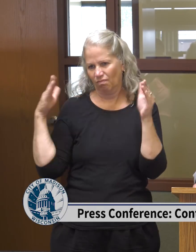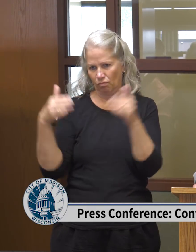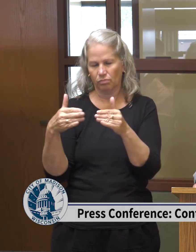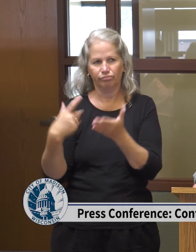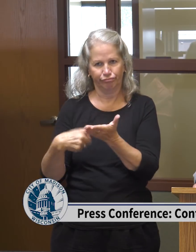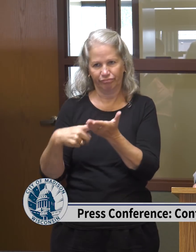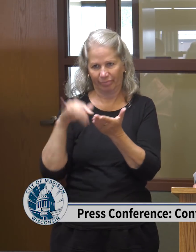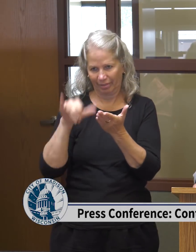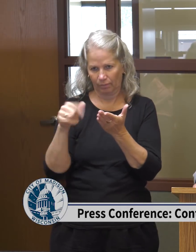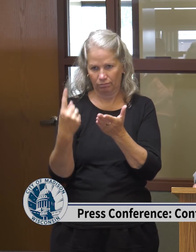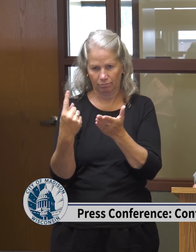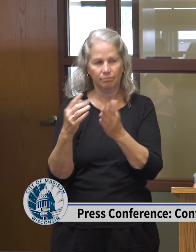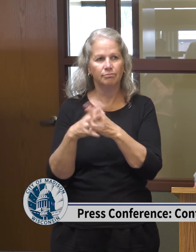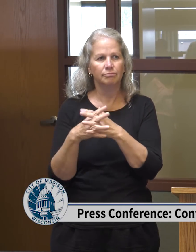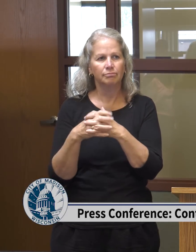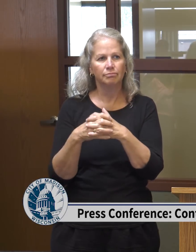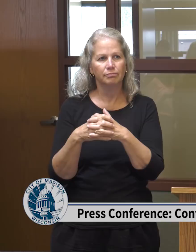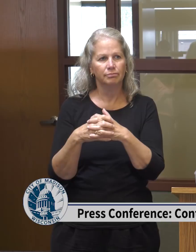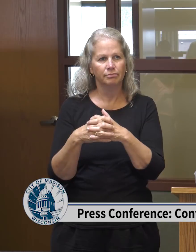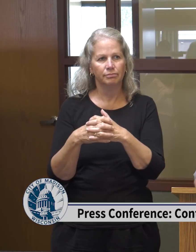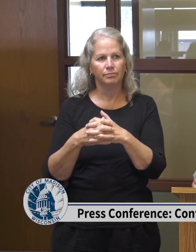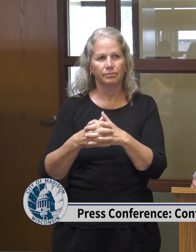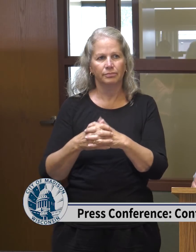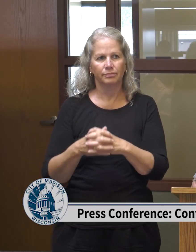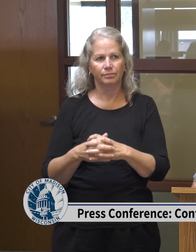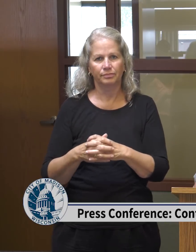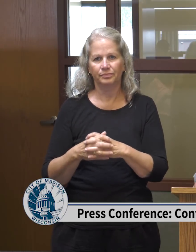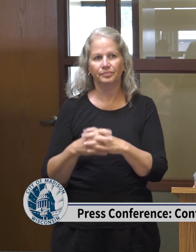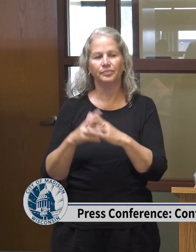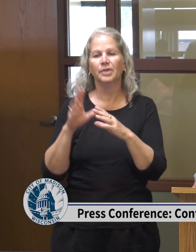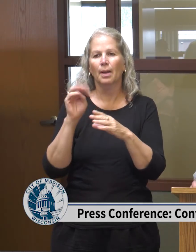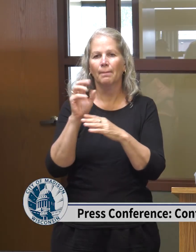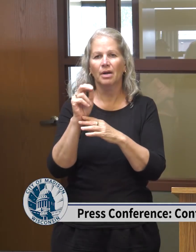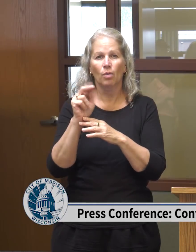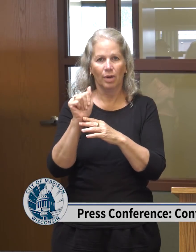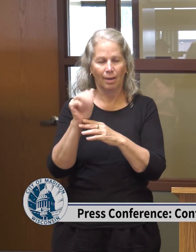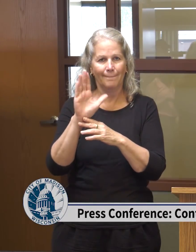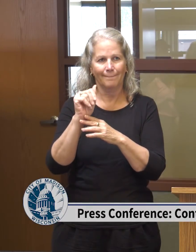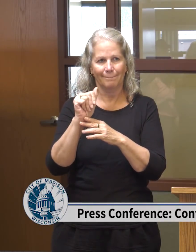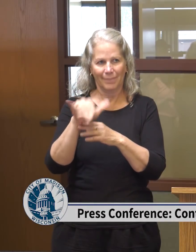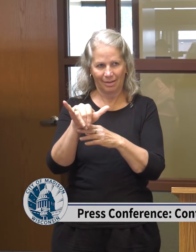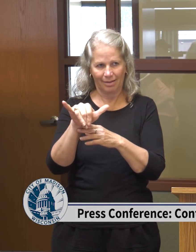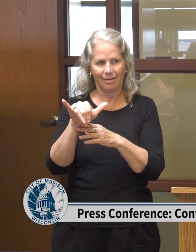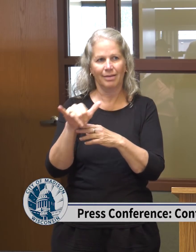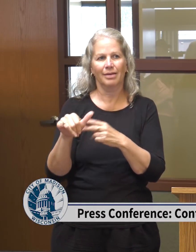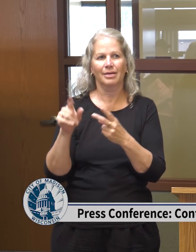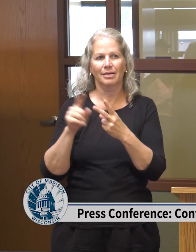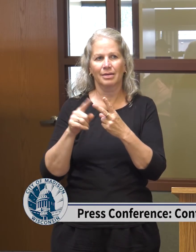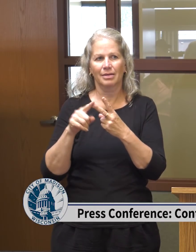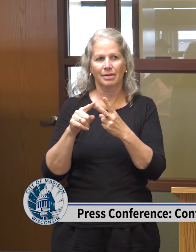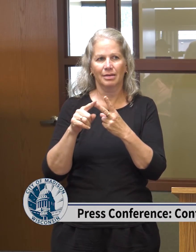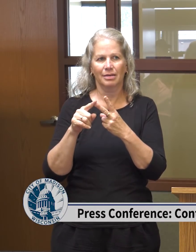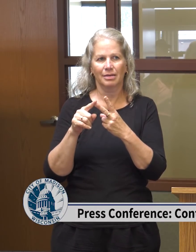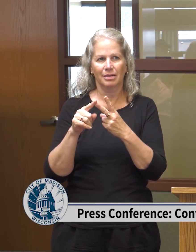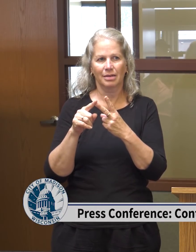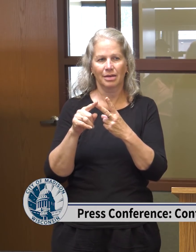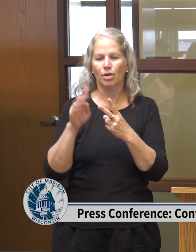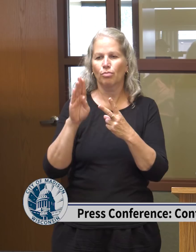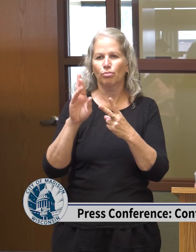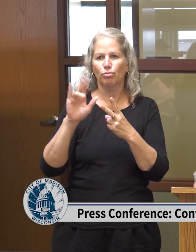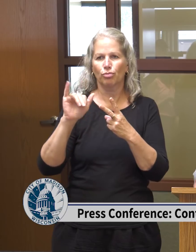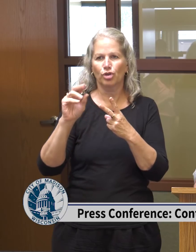Monona Bay, Brittingham Park, and obviously Bell Island in the community of